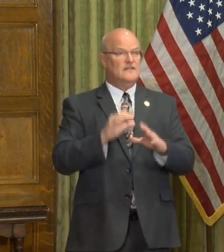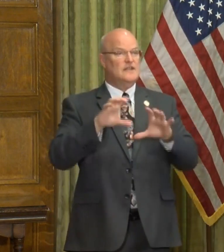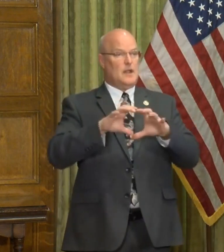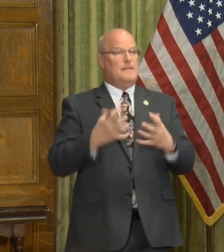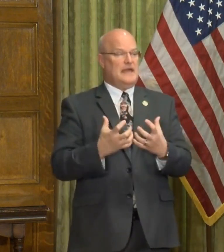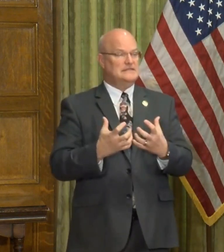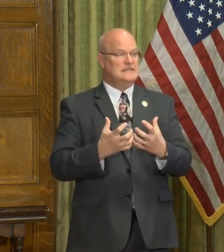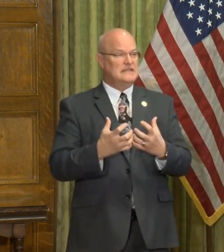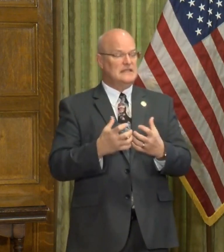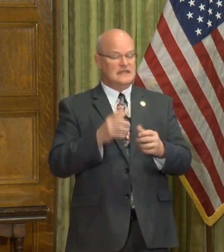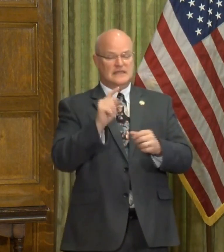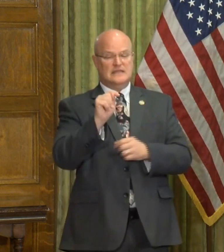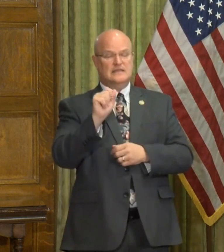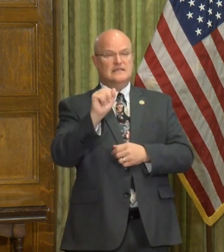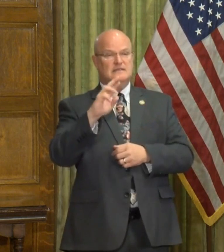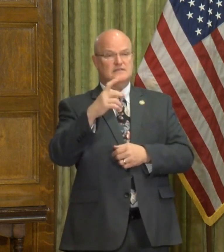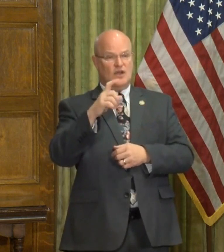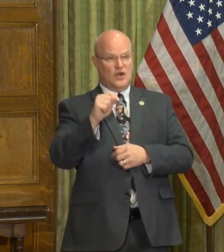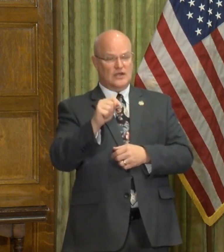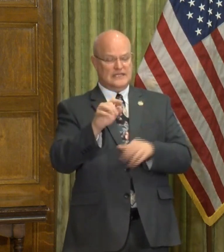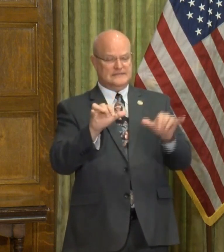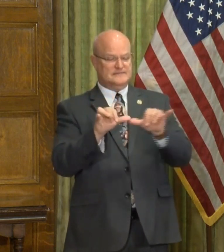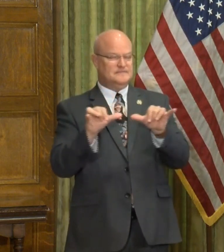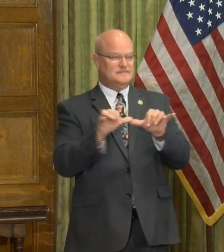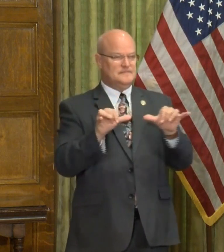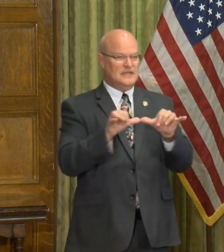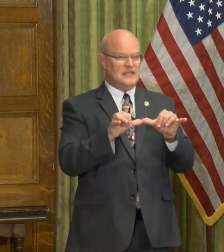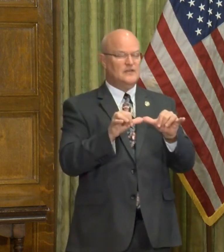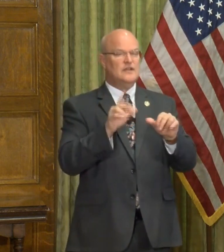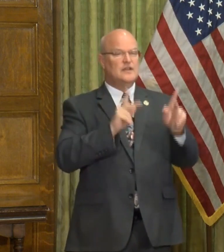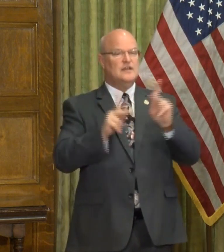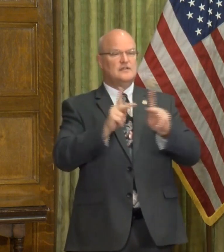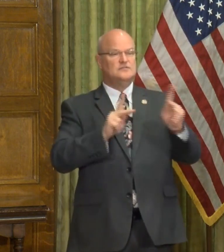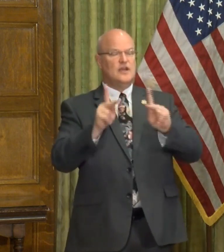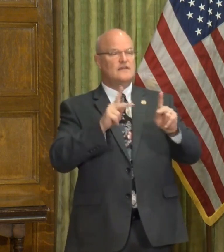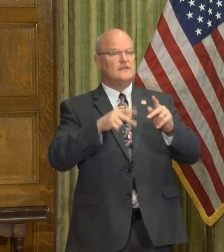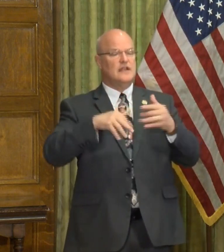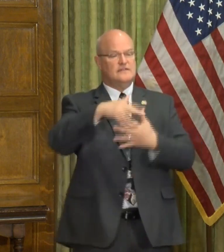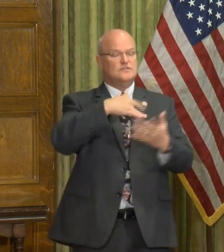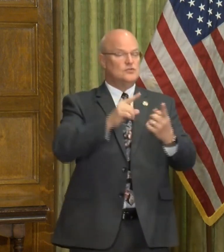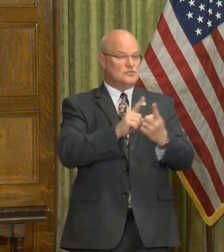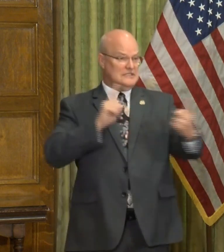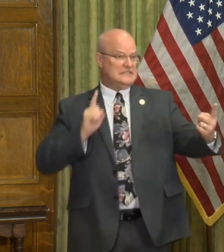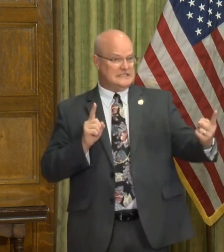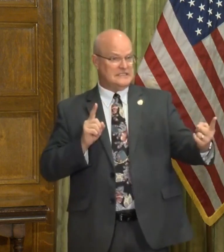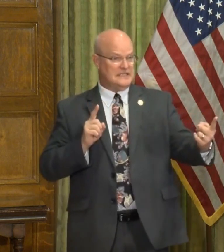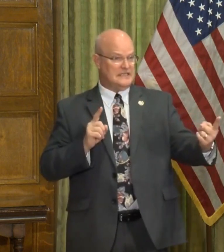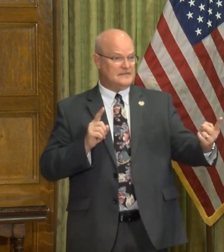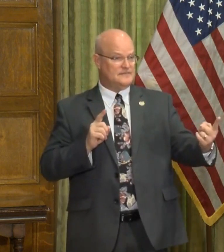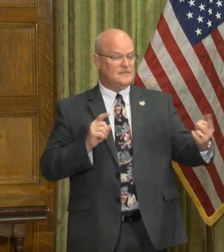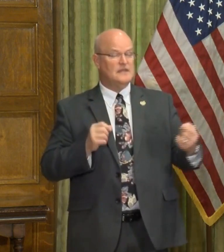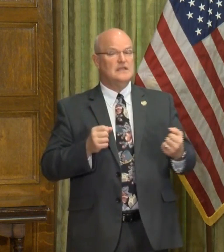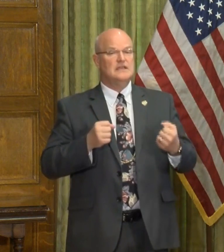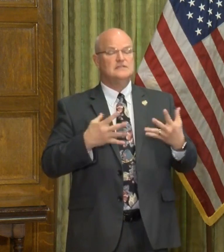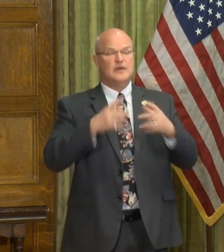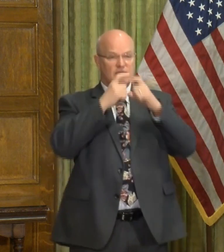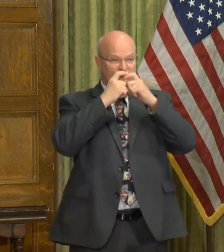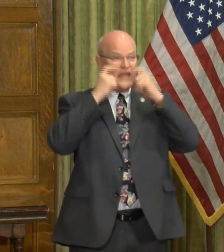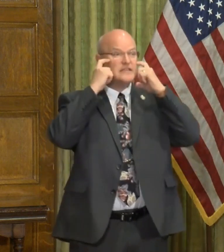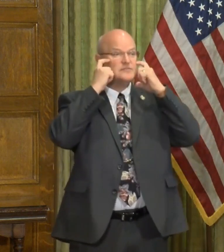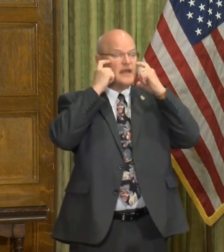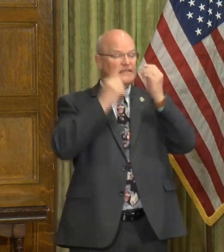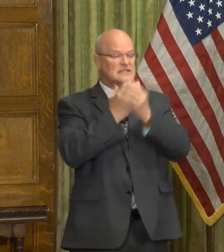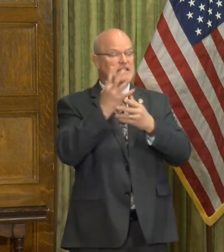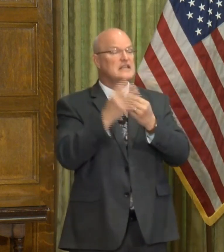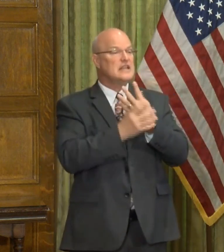of their capacity, and Target are metering guest traffic to promote social distancing, supplying